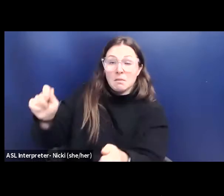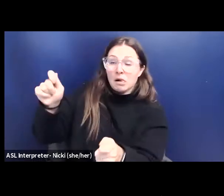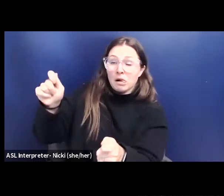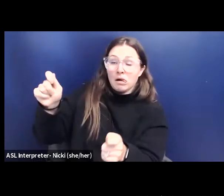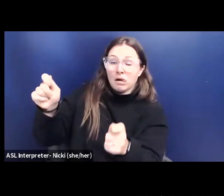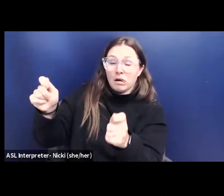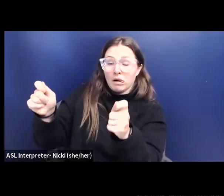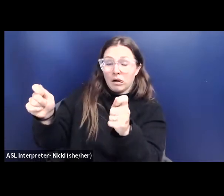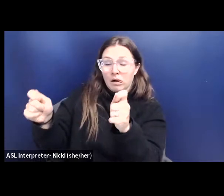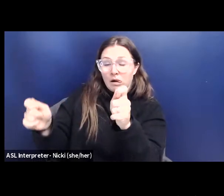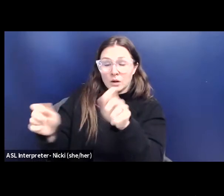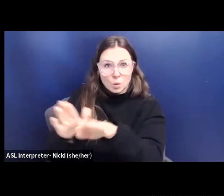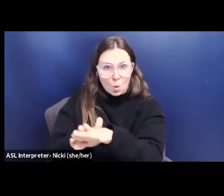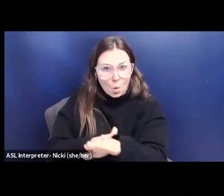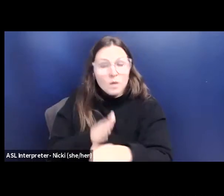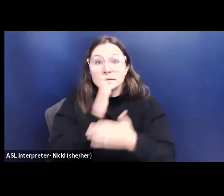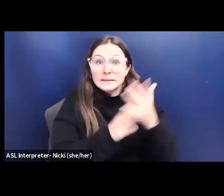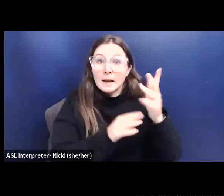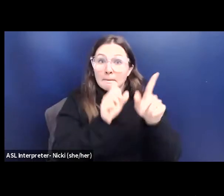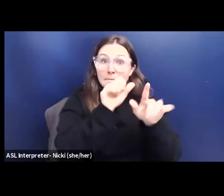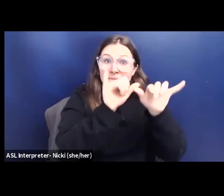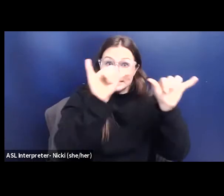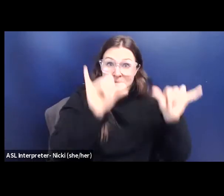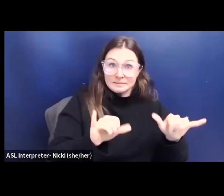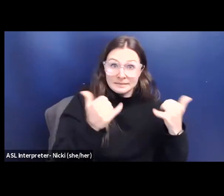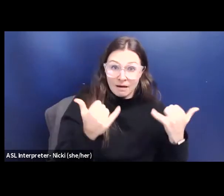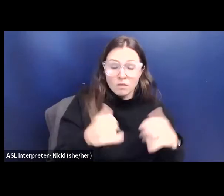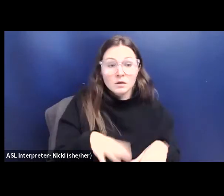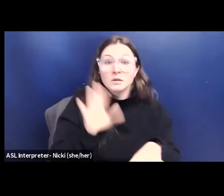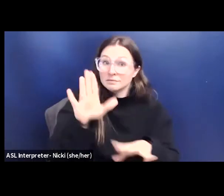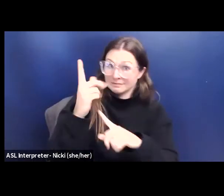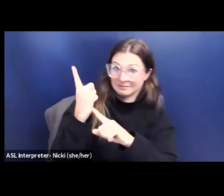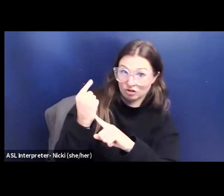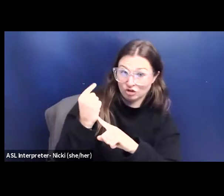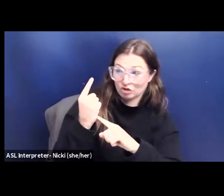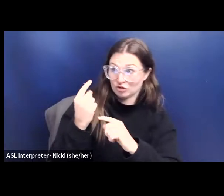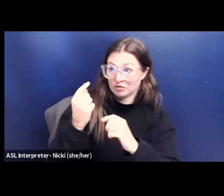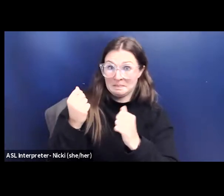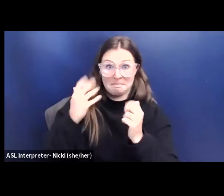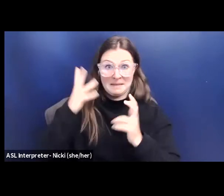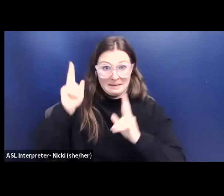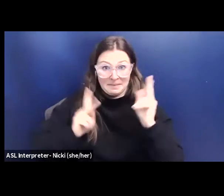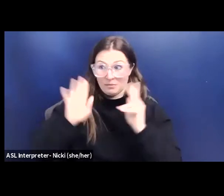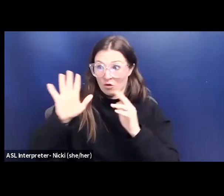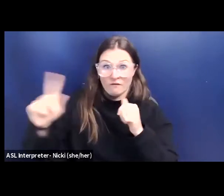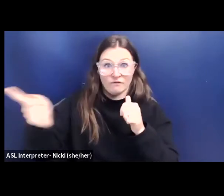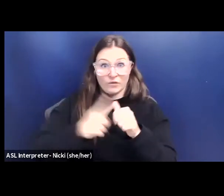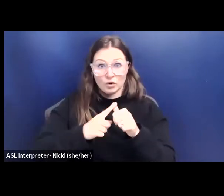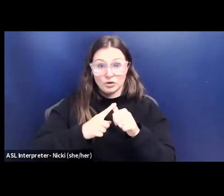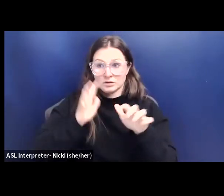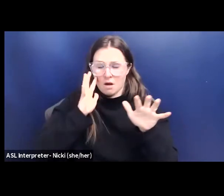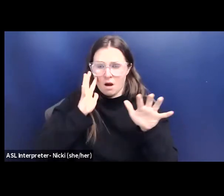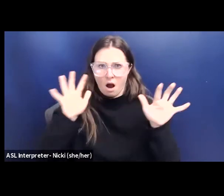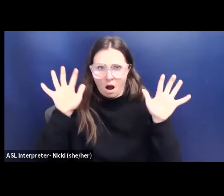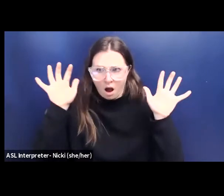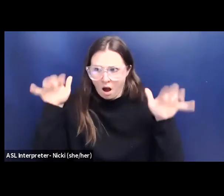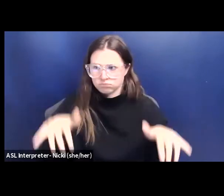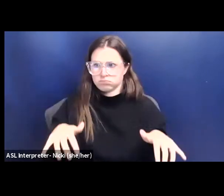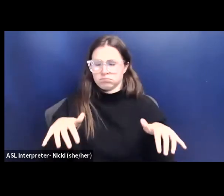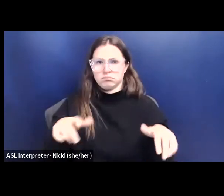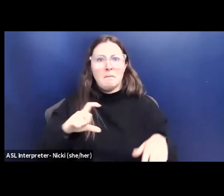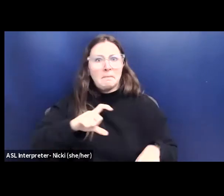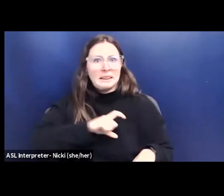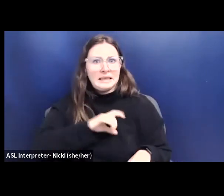Some systems, especially now that last year, a lot of people had their first awakening around things like police